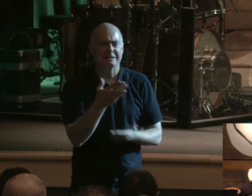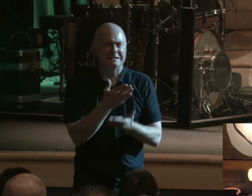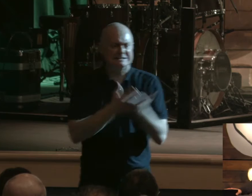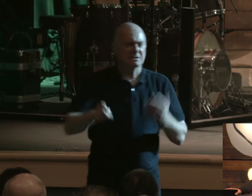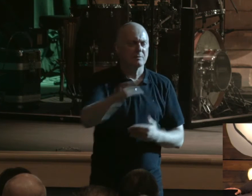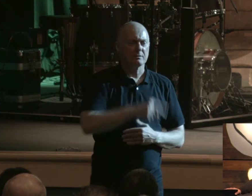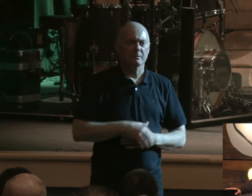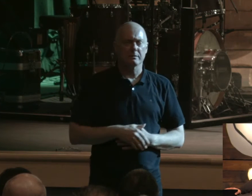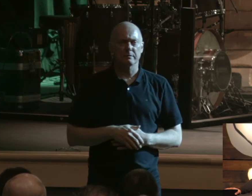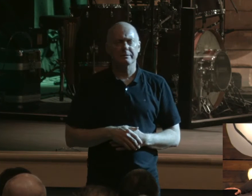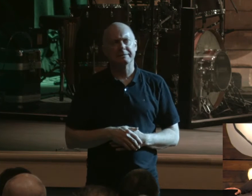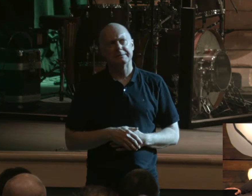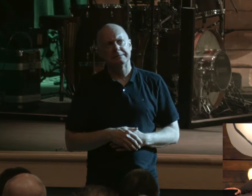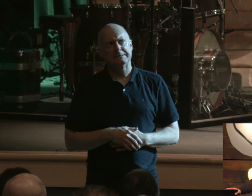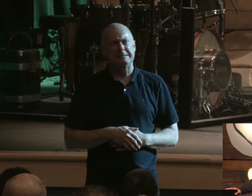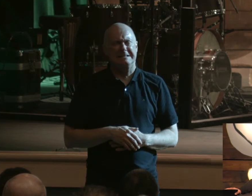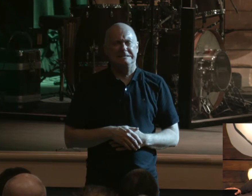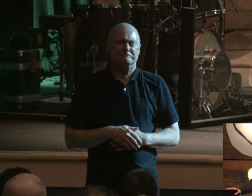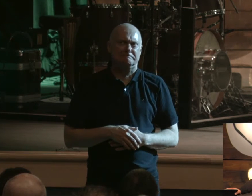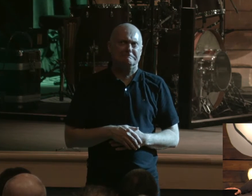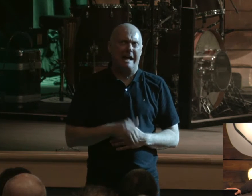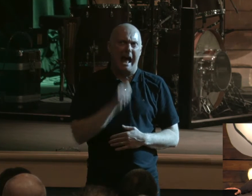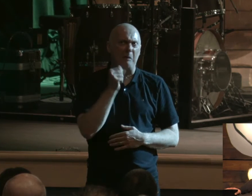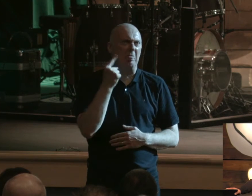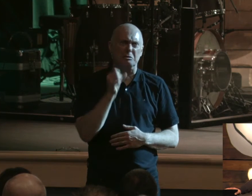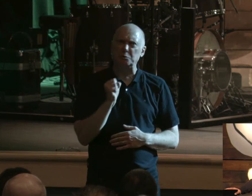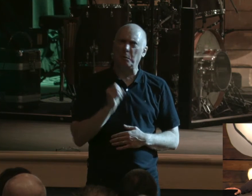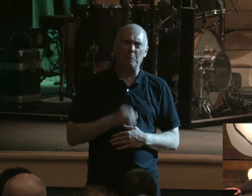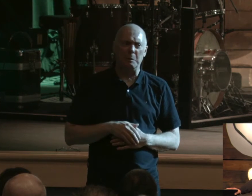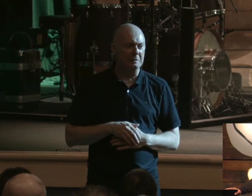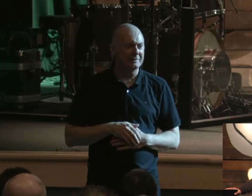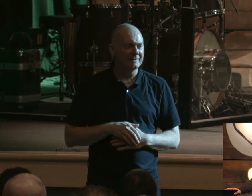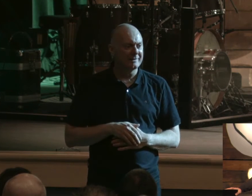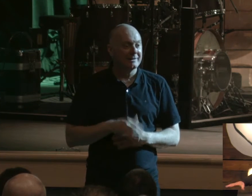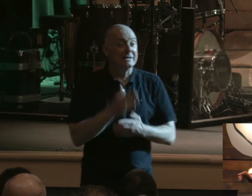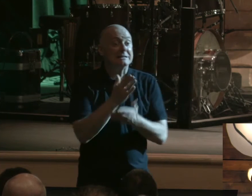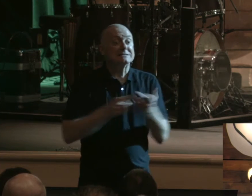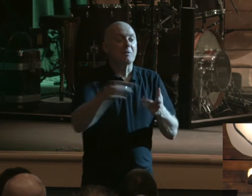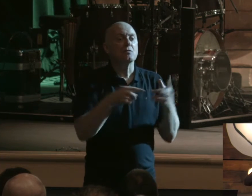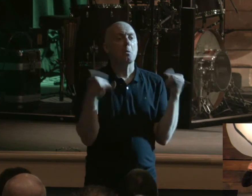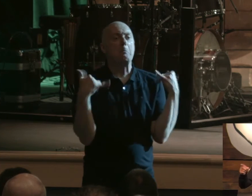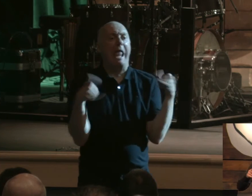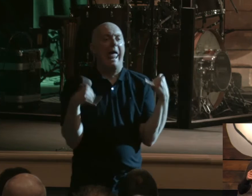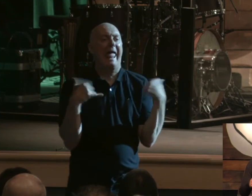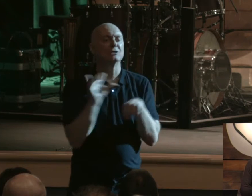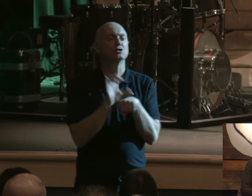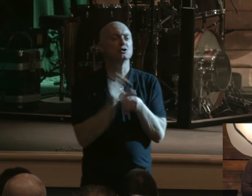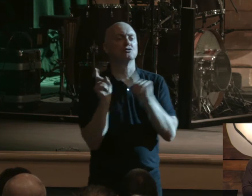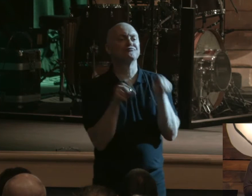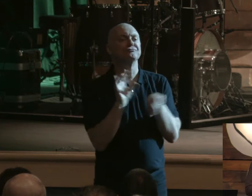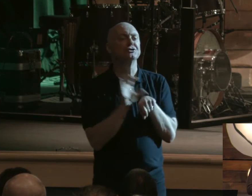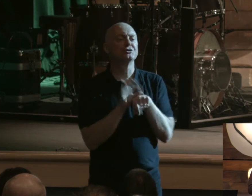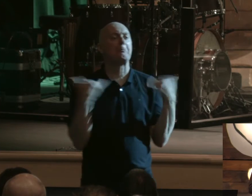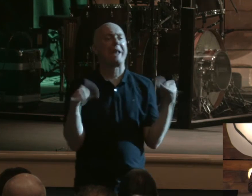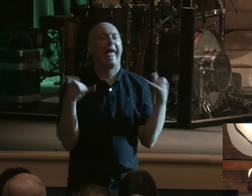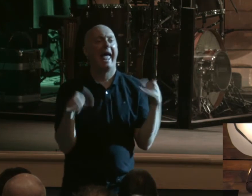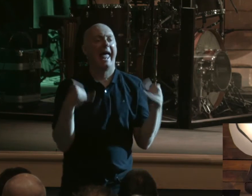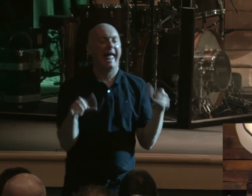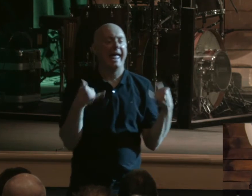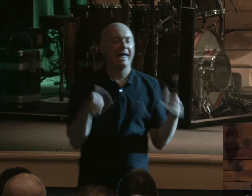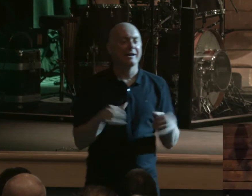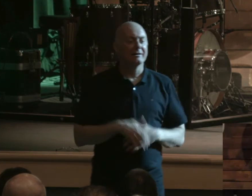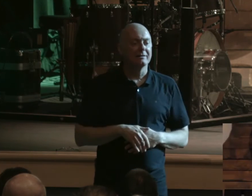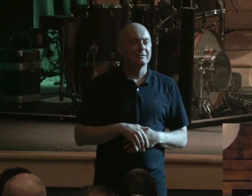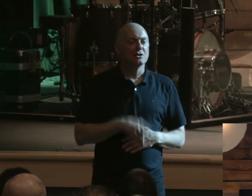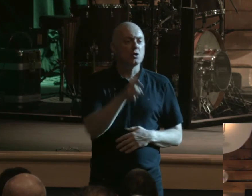you're like, I don't think I am. Some of us have been playing a level of church for so many years, we've kind of dropped into